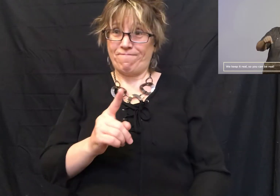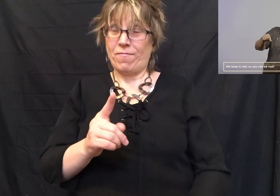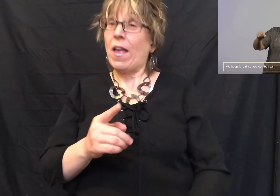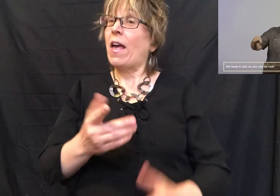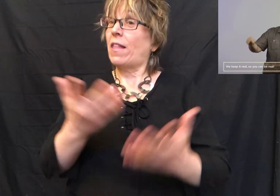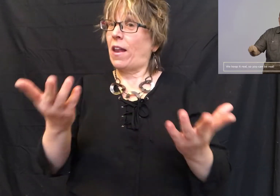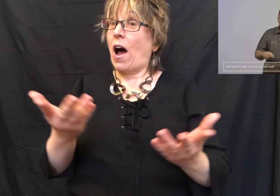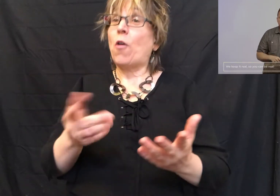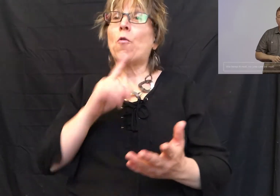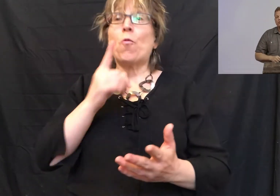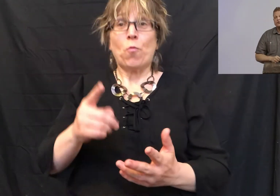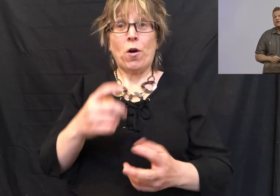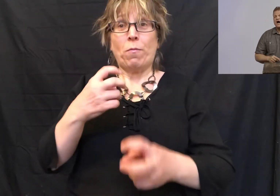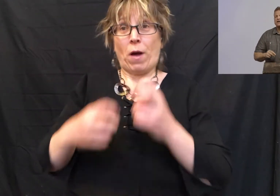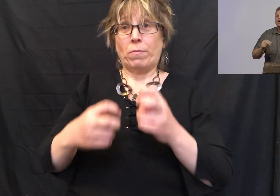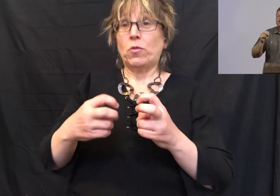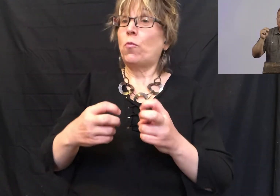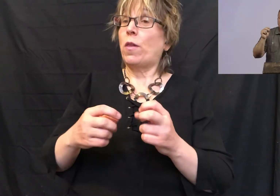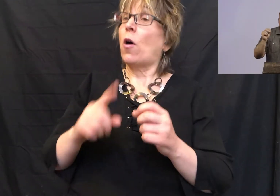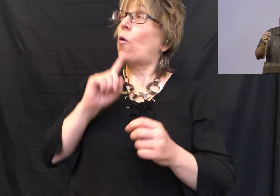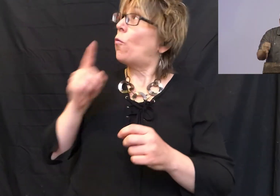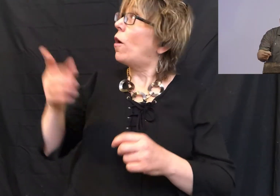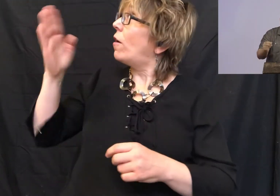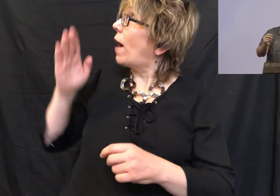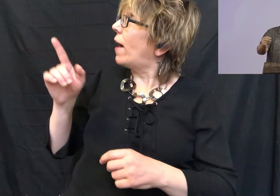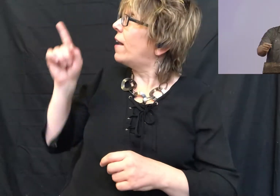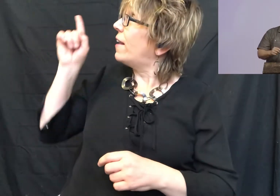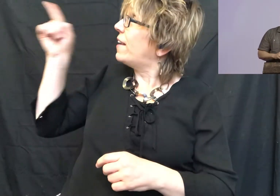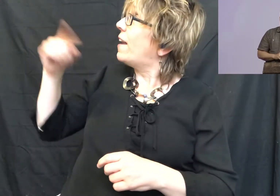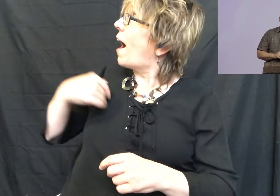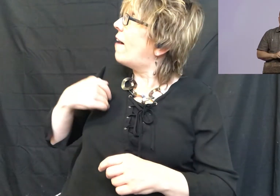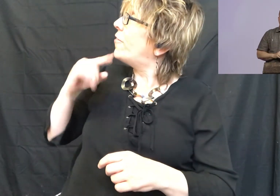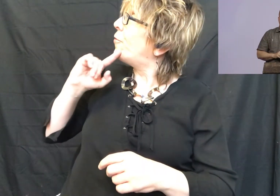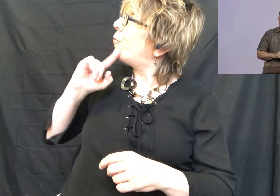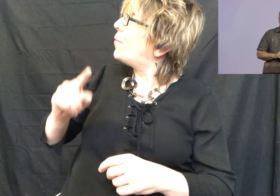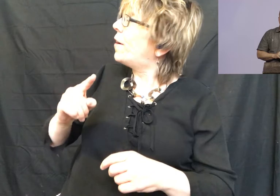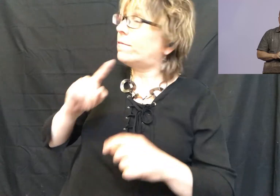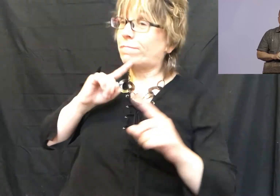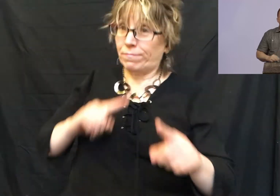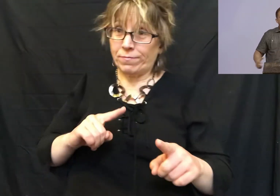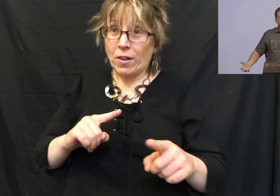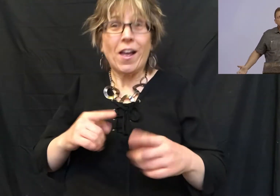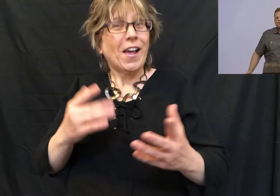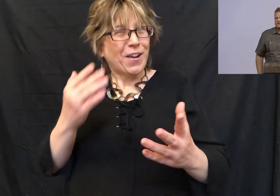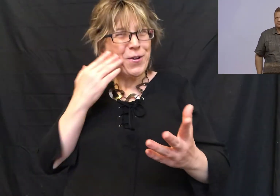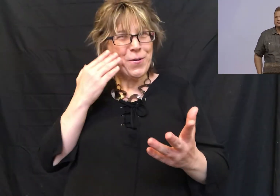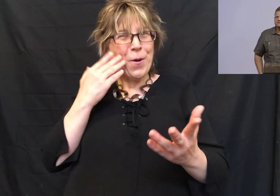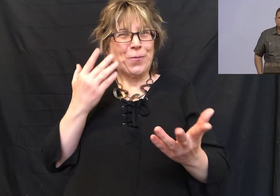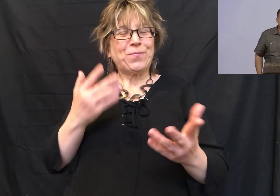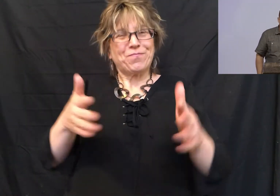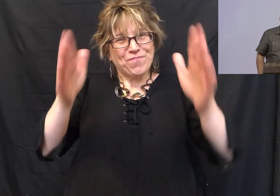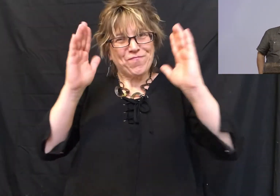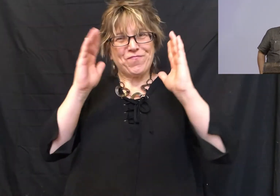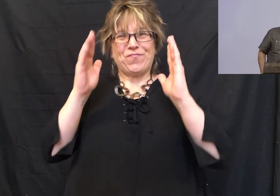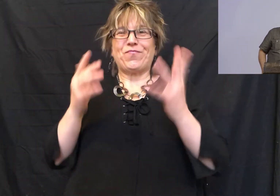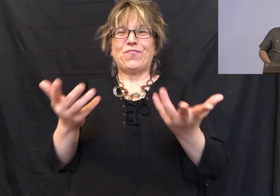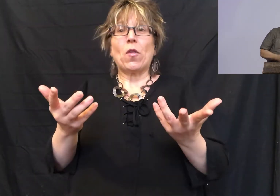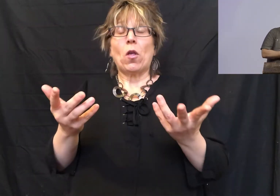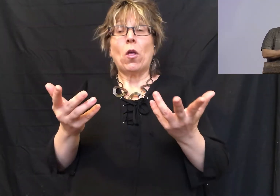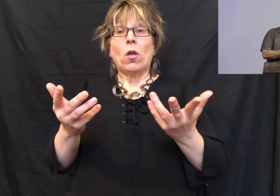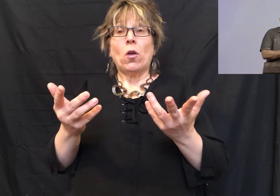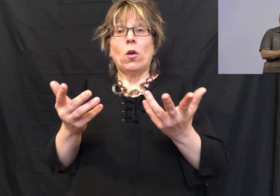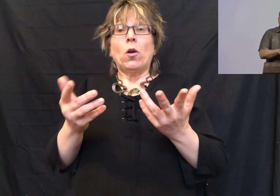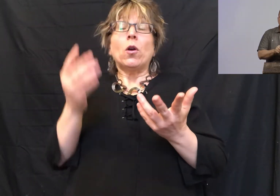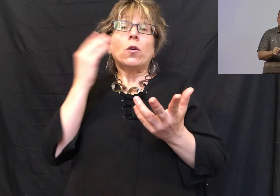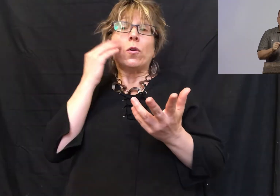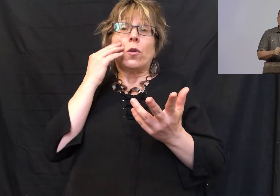then we bring our real issues to a real God who has real answers. Now guys, you know this. Listen to me, men, for a second. Come on, lean